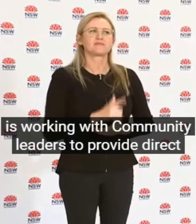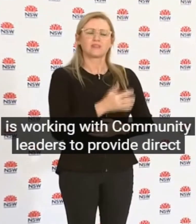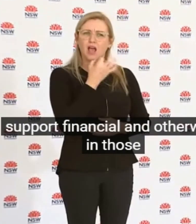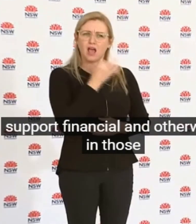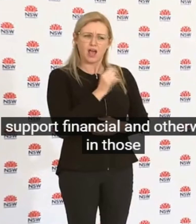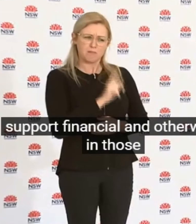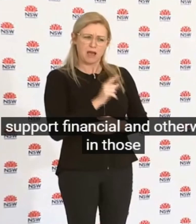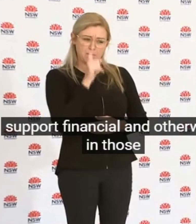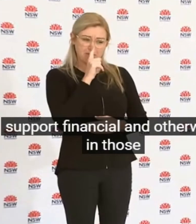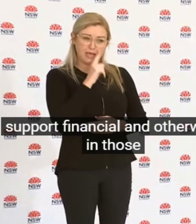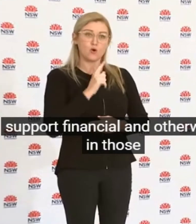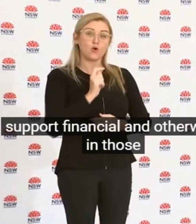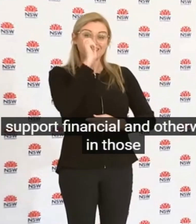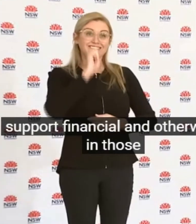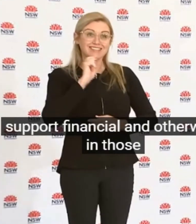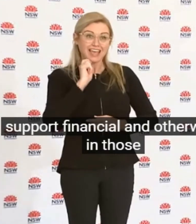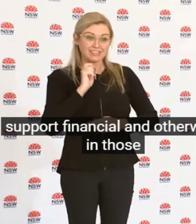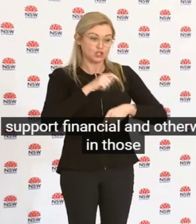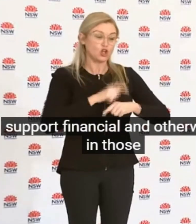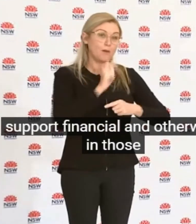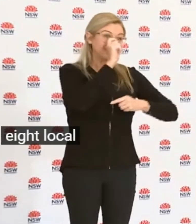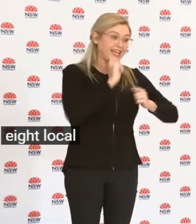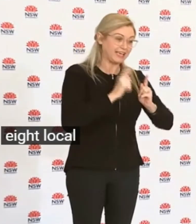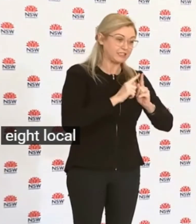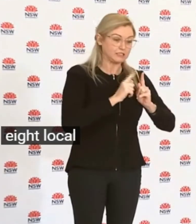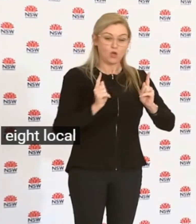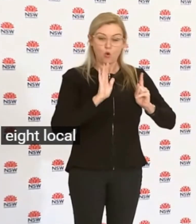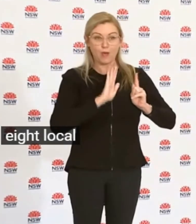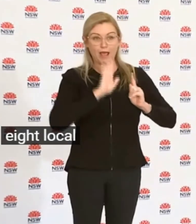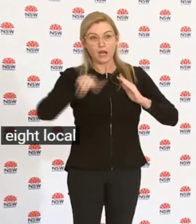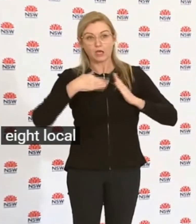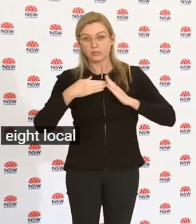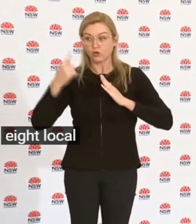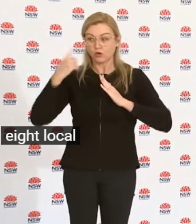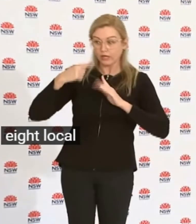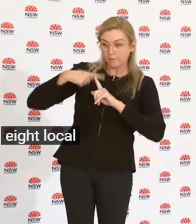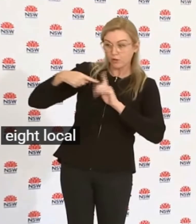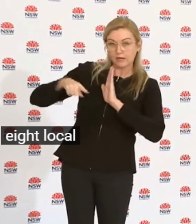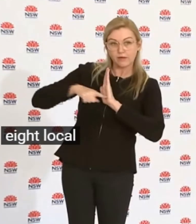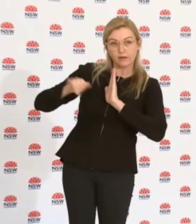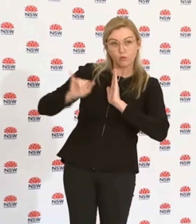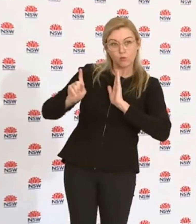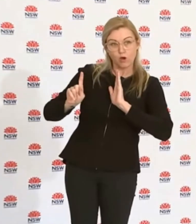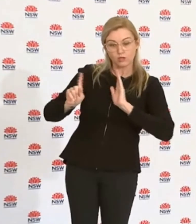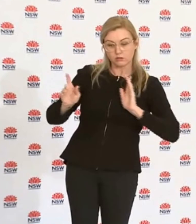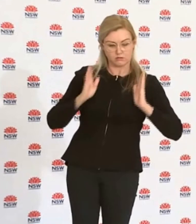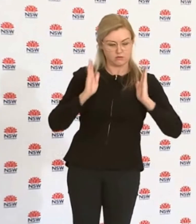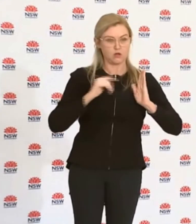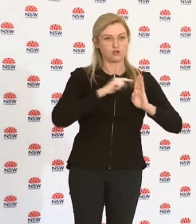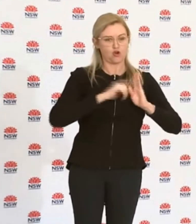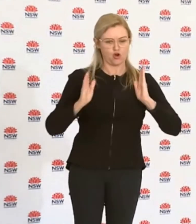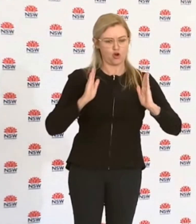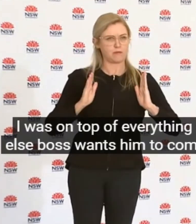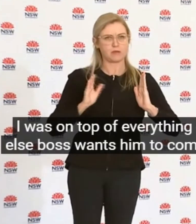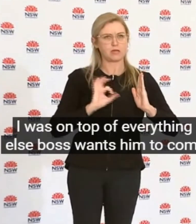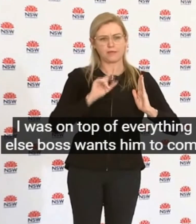they wait for their test results, and there's also still no payment for people whose boss wants them to come into work but they don't want to. Well, can I stress that